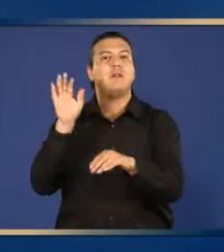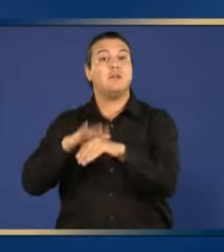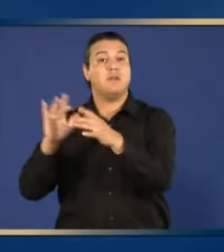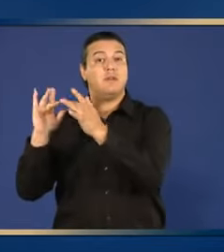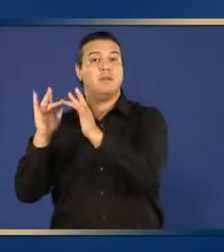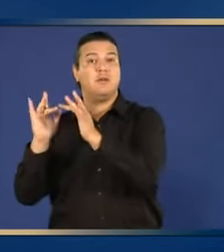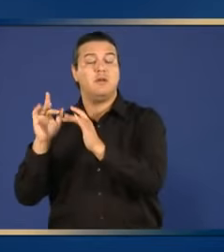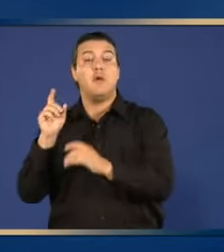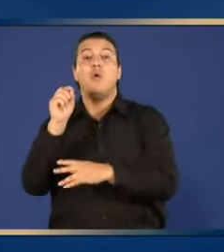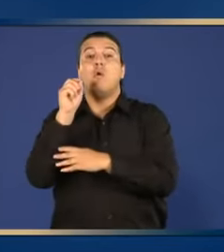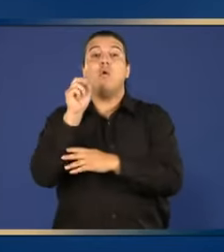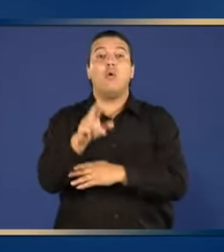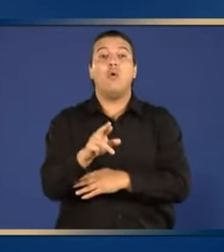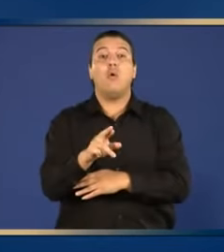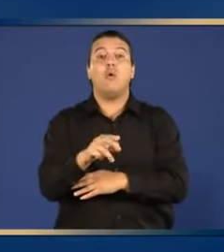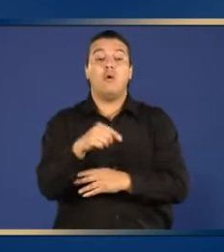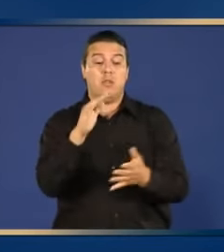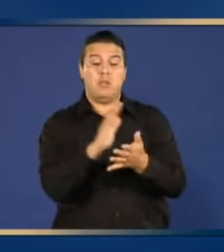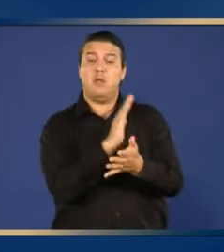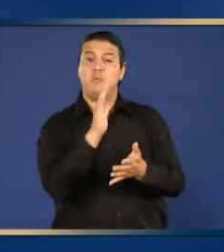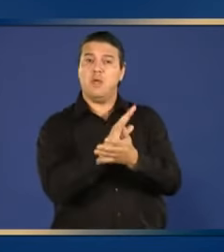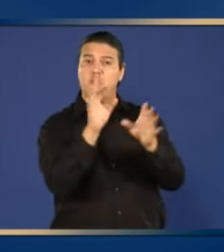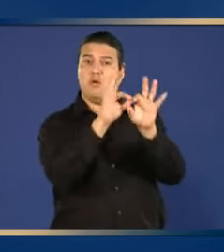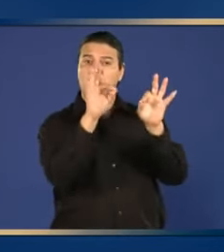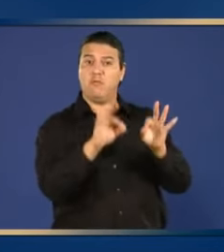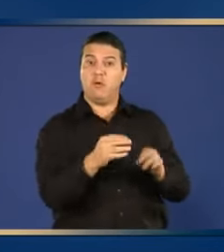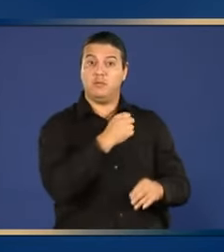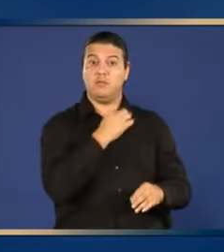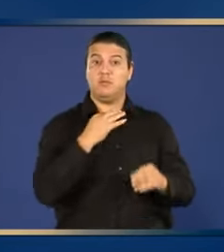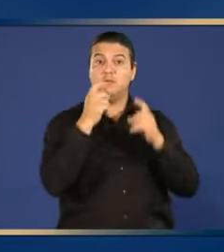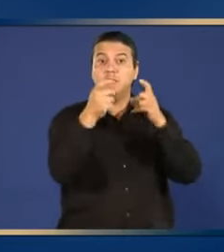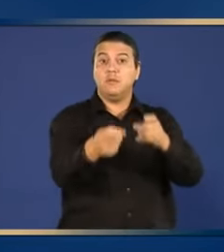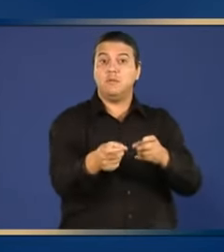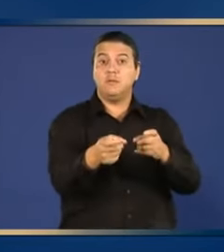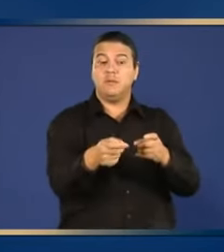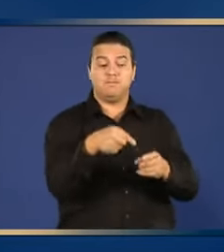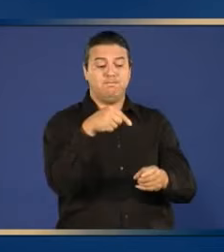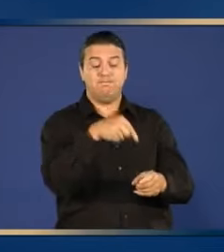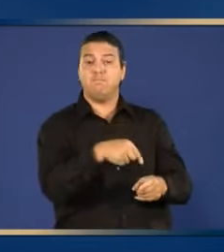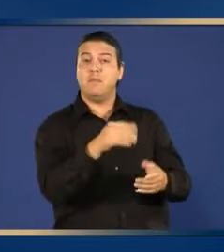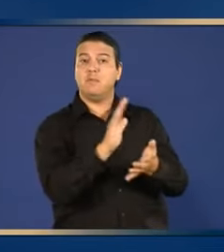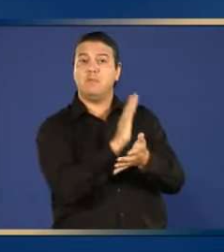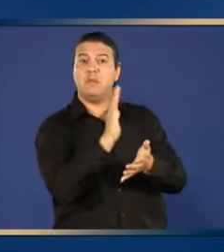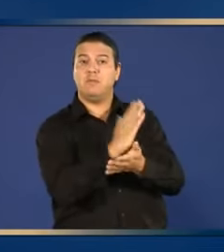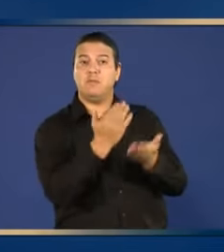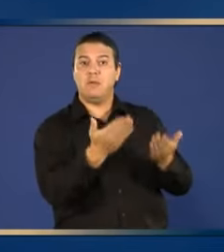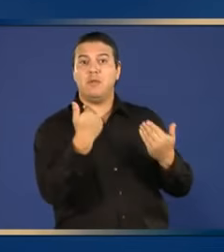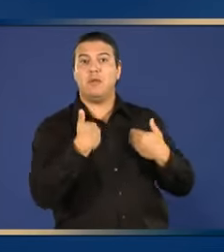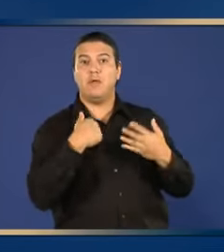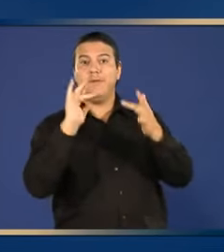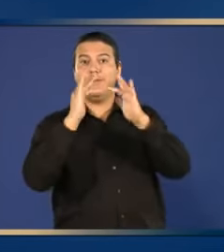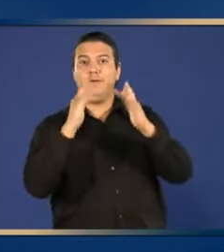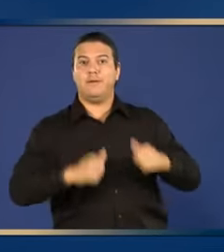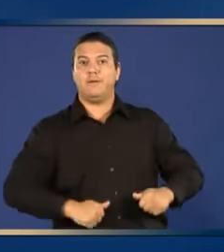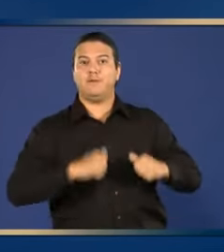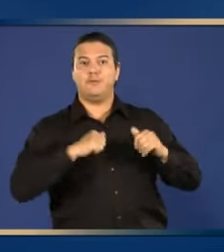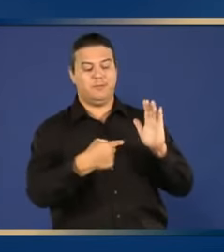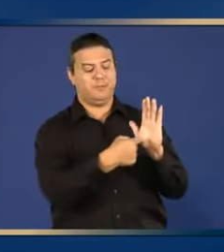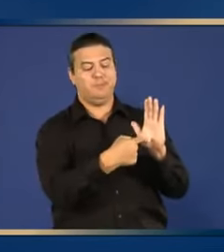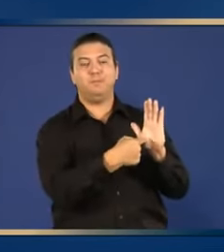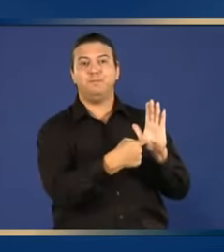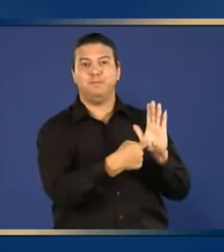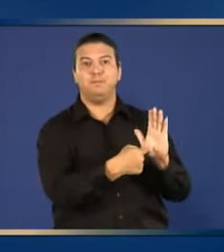or look on the information you are given. A web address may be included on those.